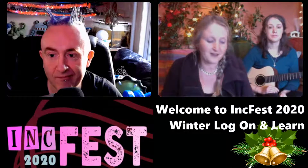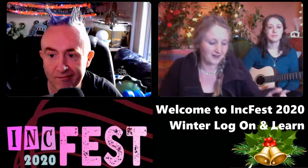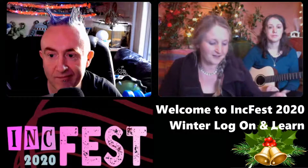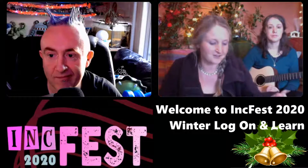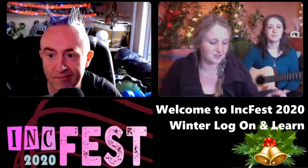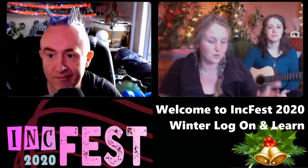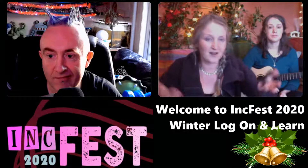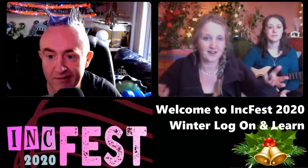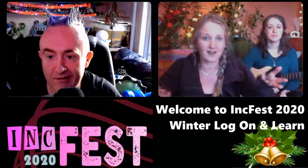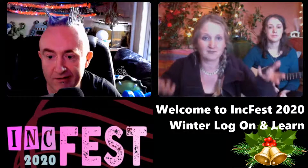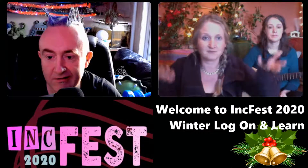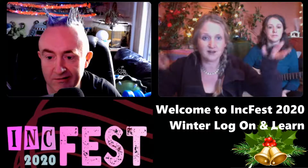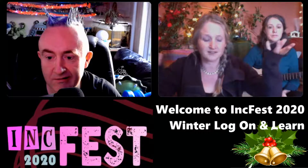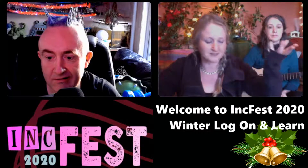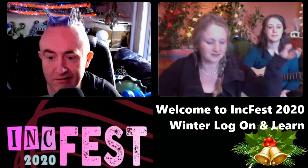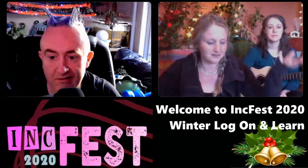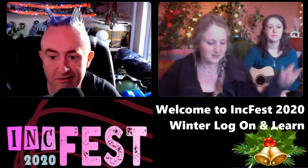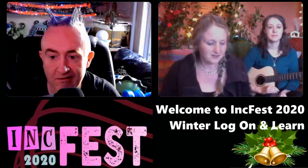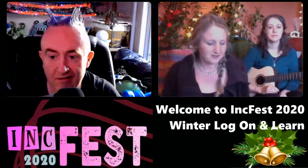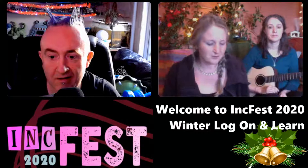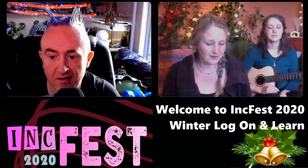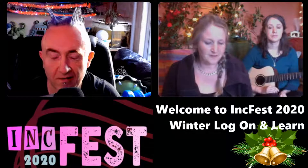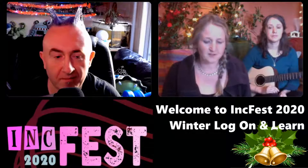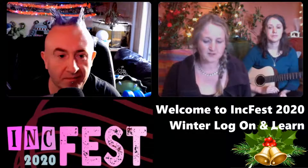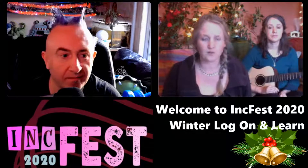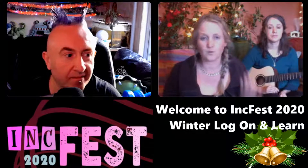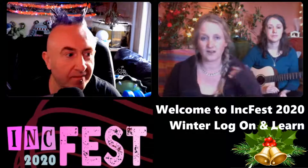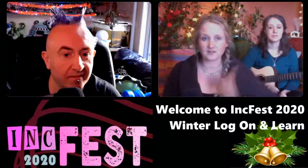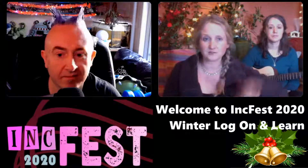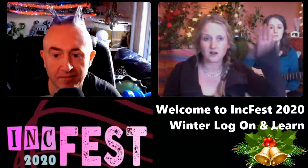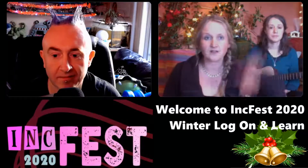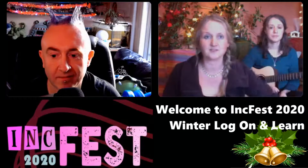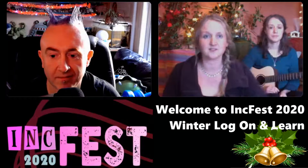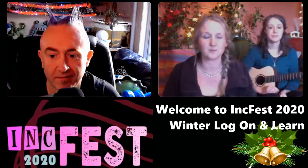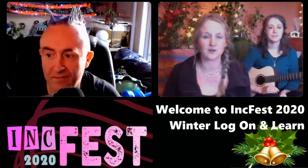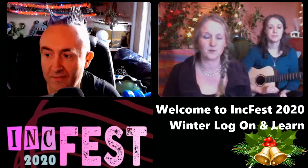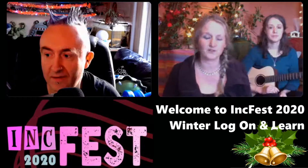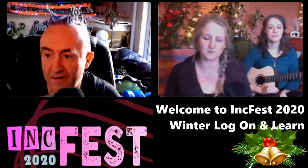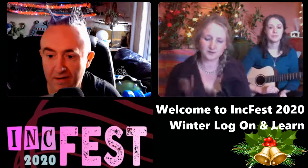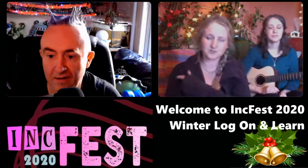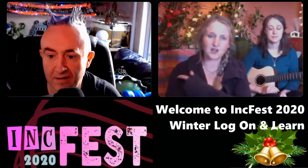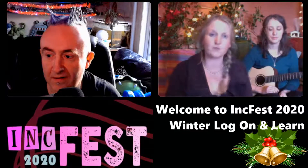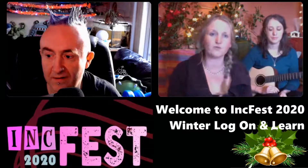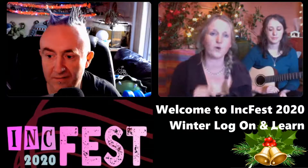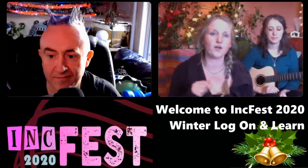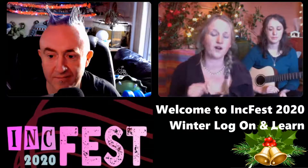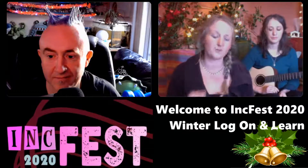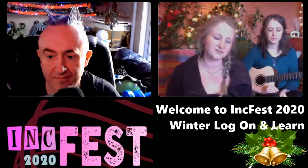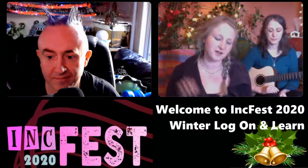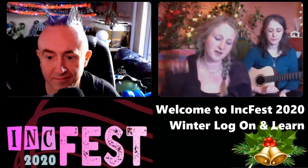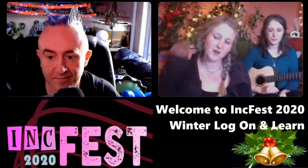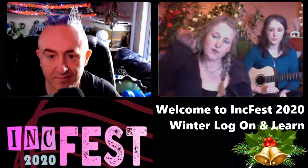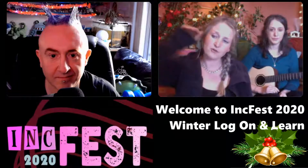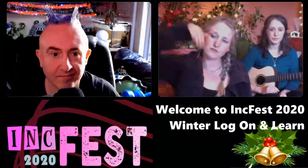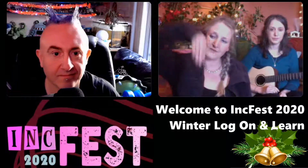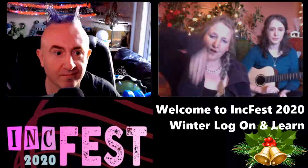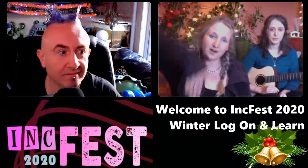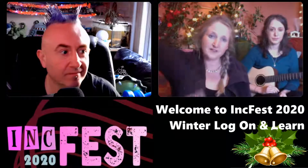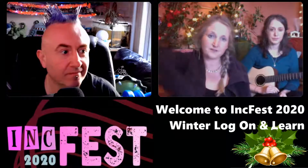and swelling and rising. So in this song, we get to rise and swell with it. So when you start with one arm and it's going, the river is